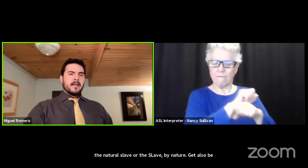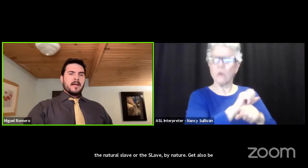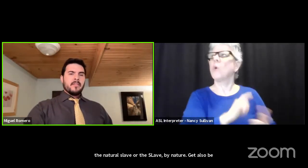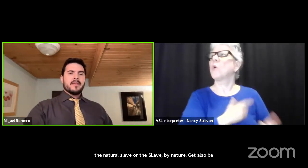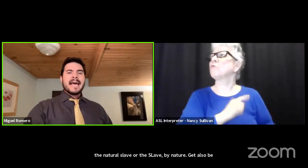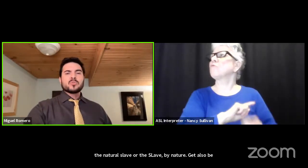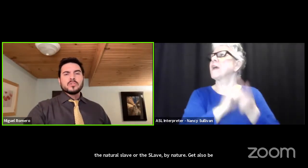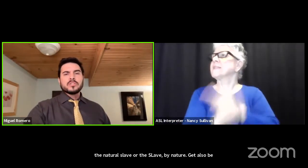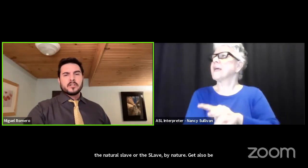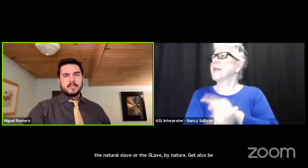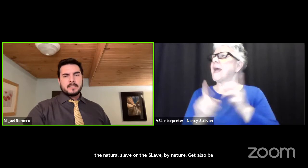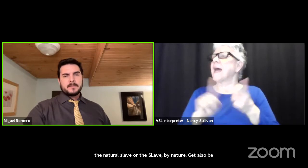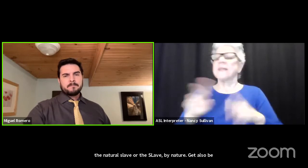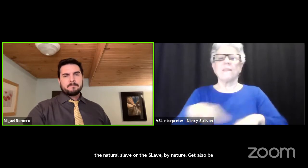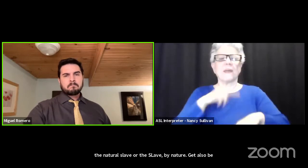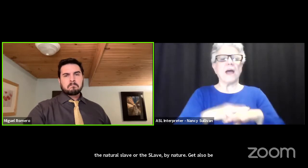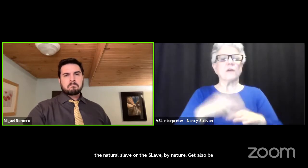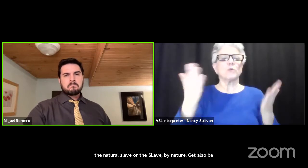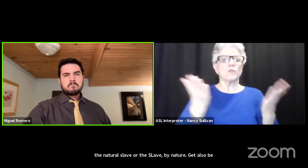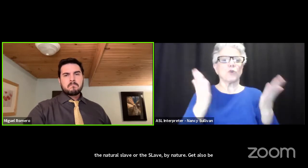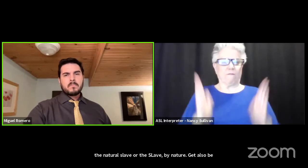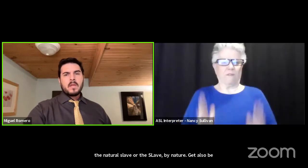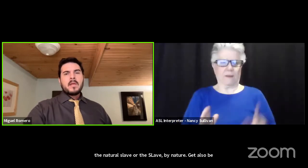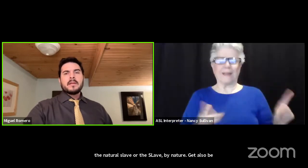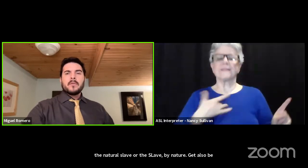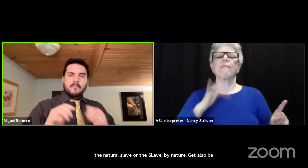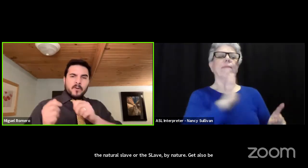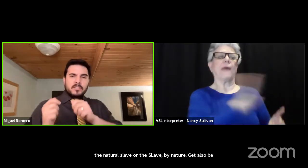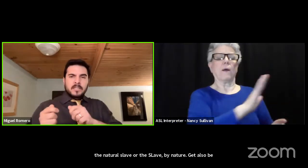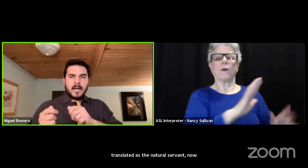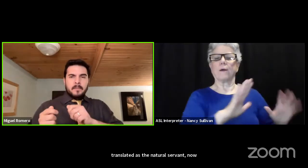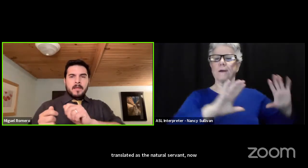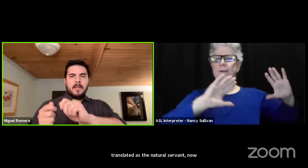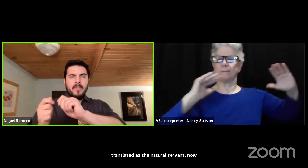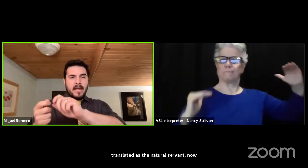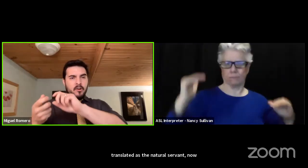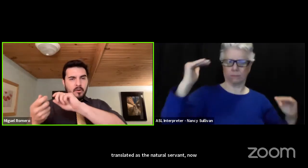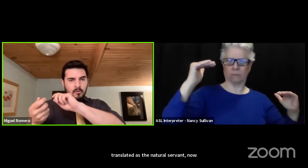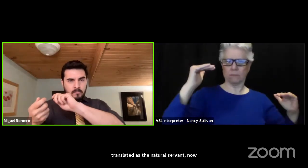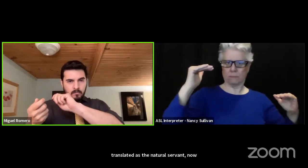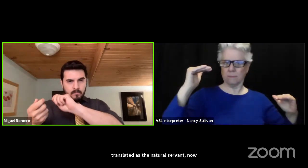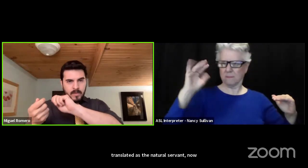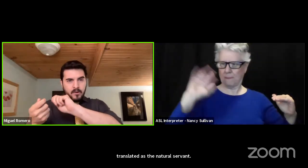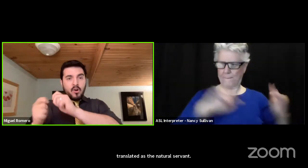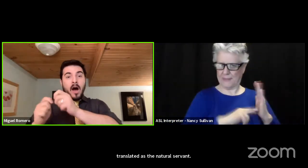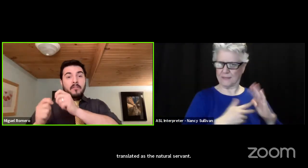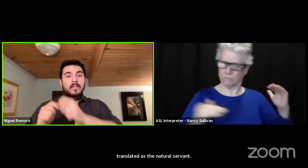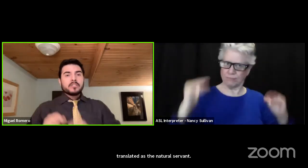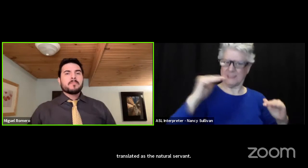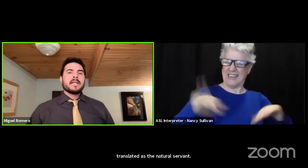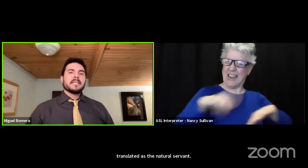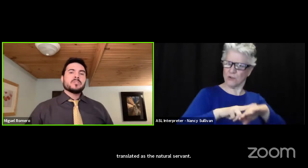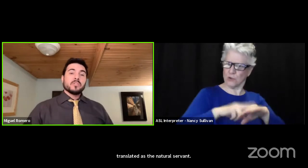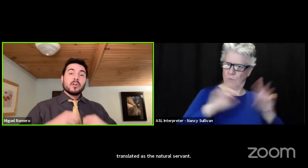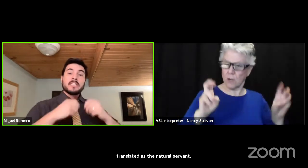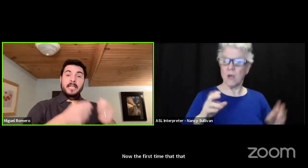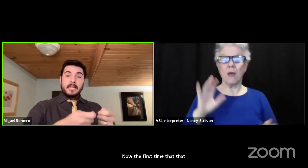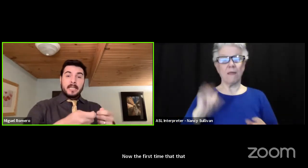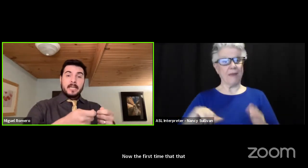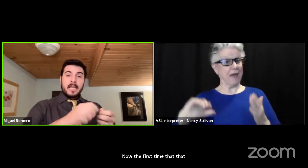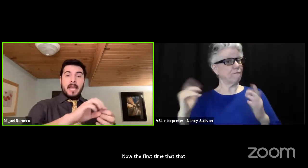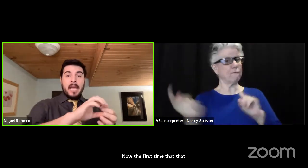as the natural servant. Now, the first time that novel interpretation